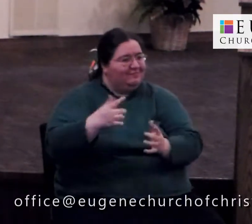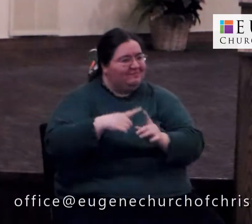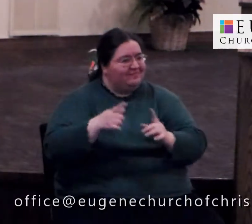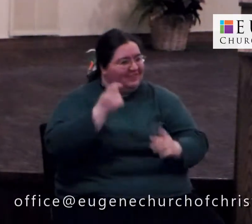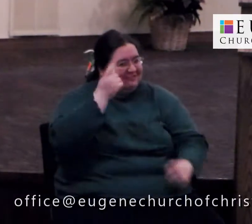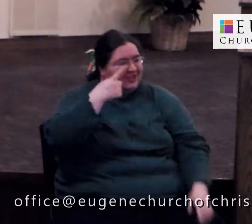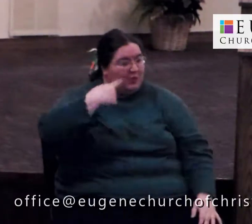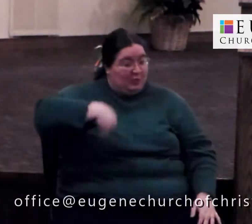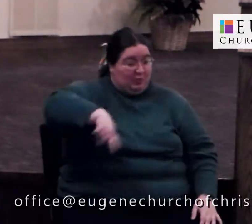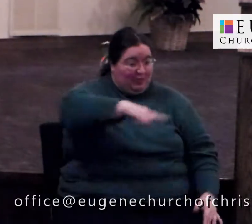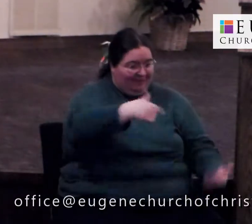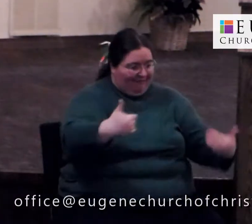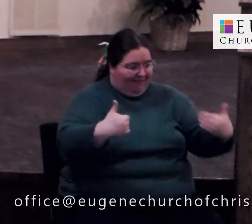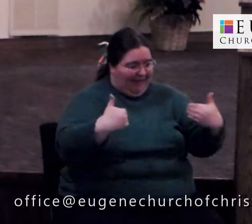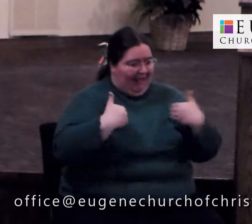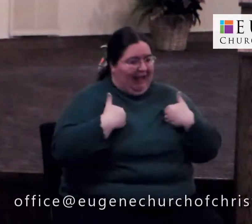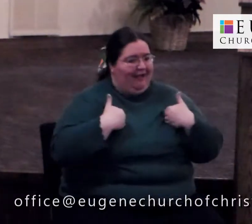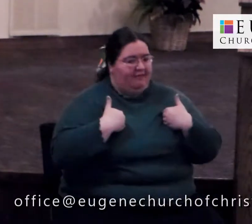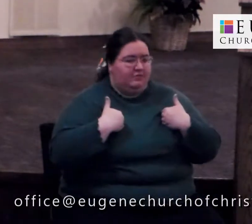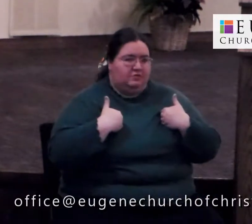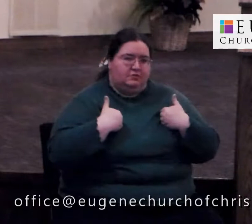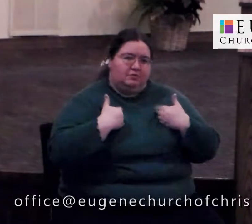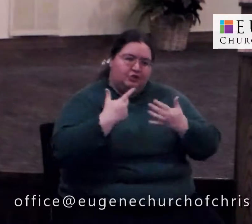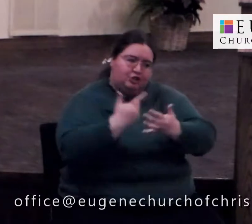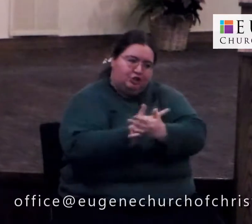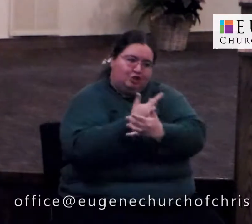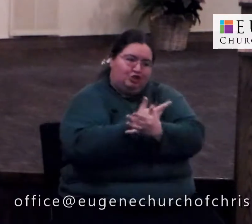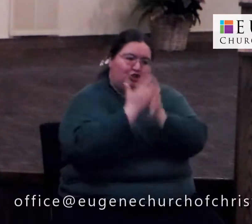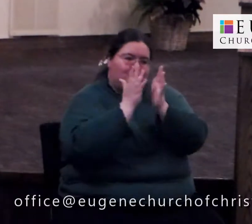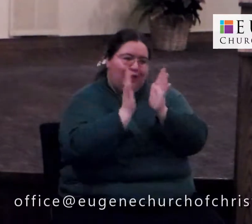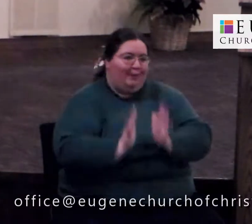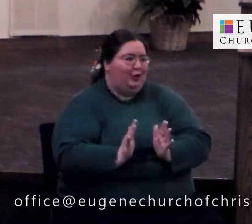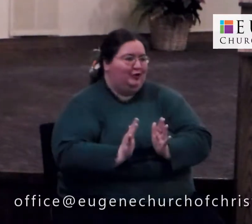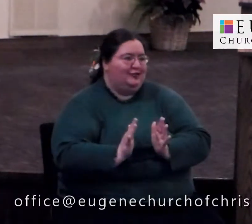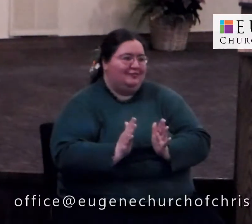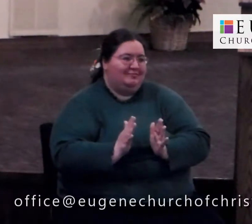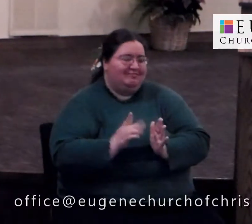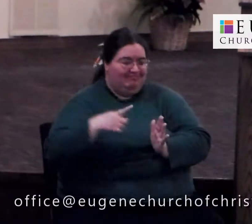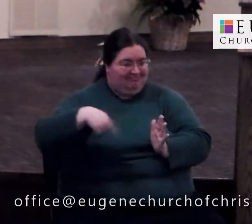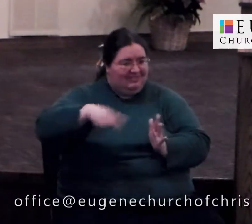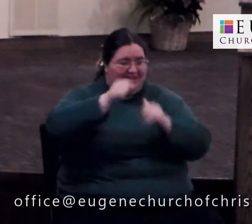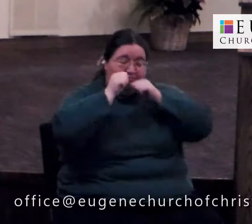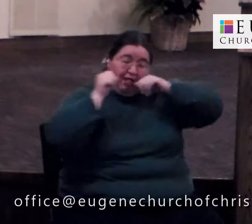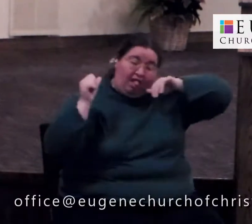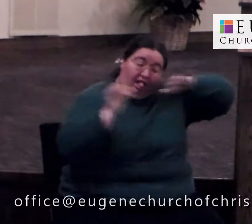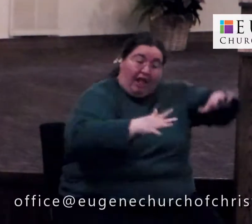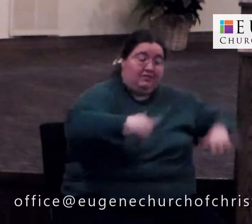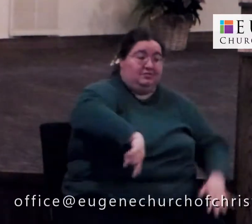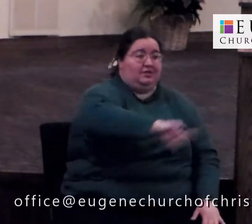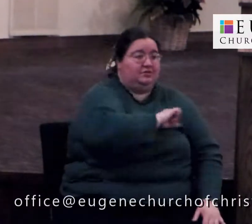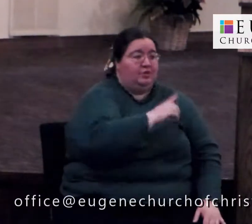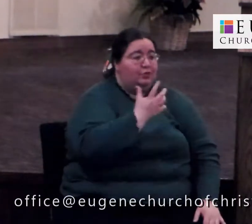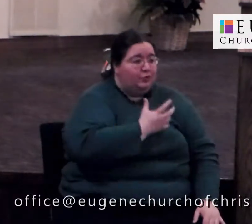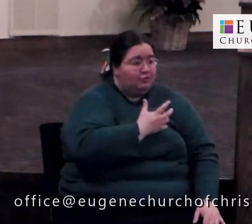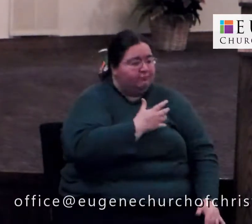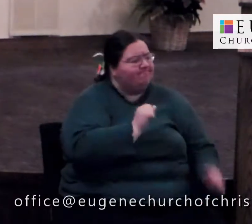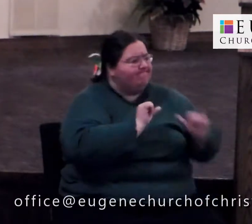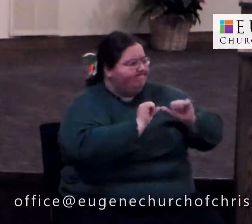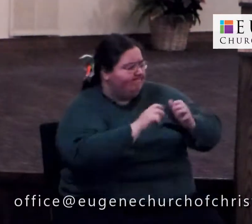blessed by that. Then Herod called the Magi secretly and found out from them and the exact time the